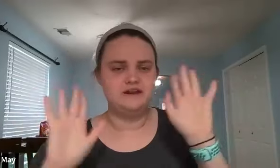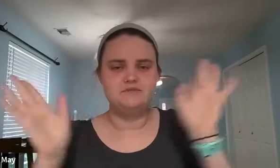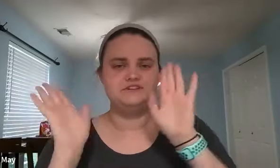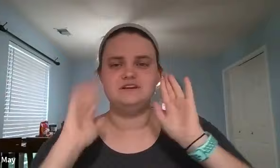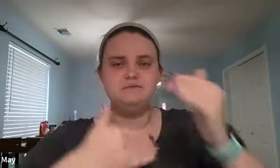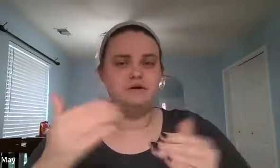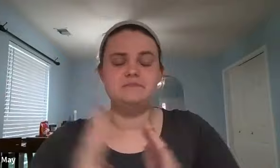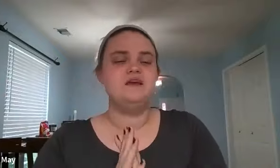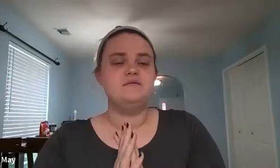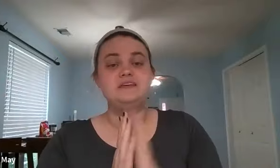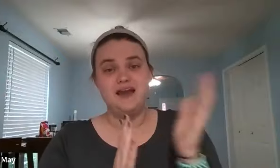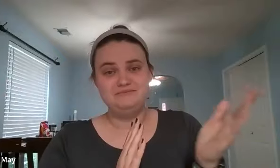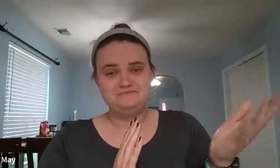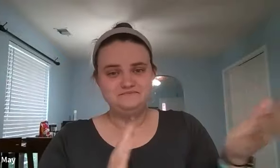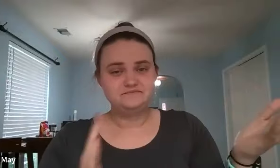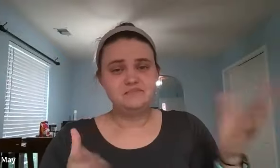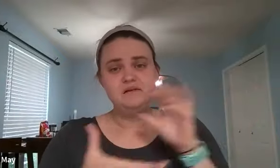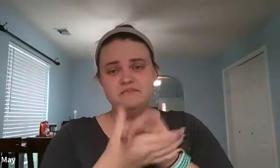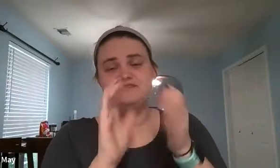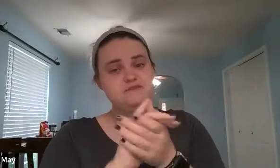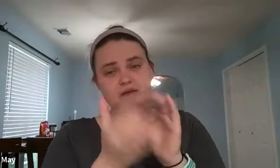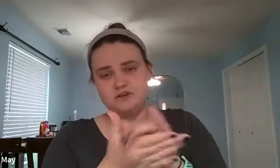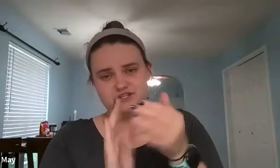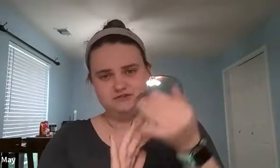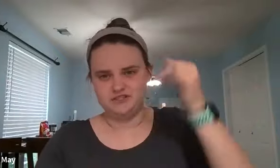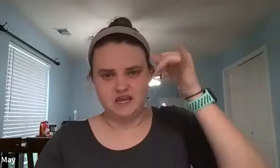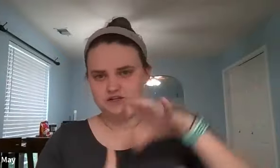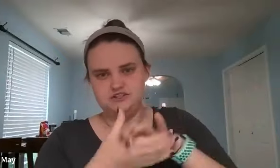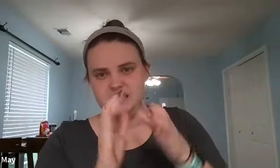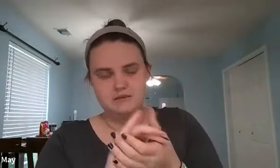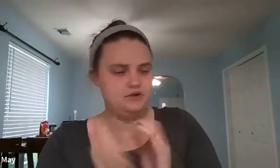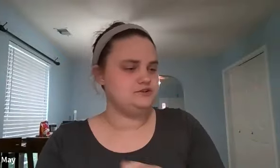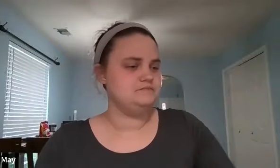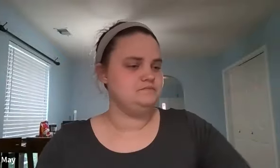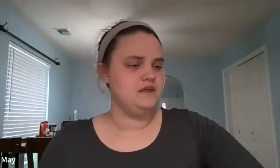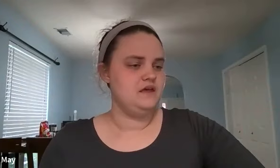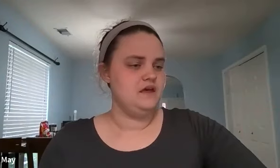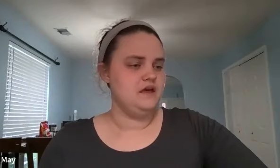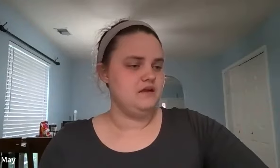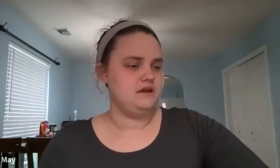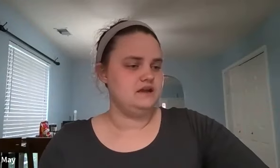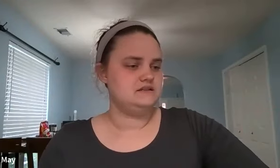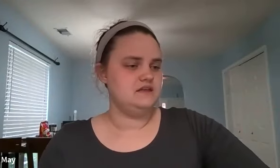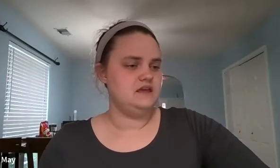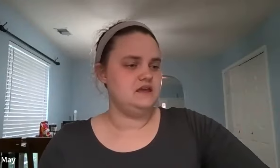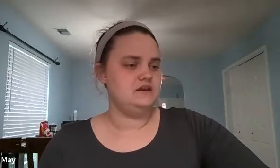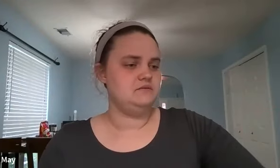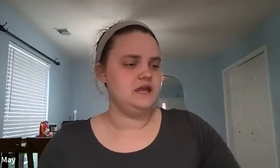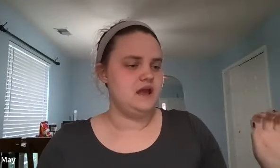it. I'm just gonna keep going. But yeah, thankfully for hamburgers, you just say hamburgers. All right, then we